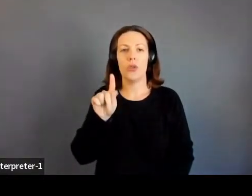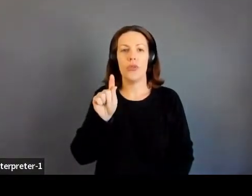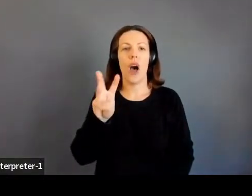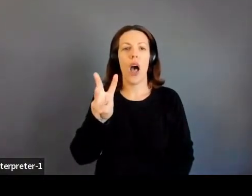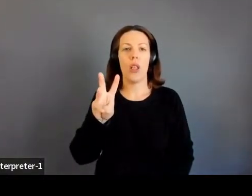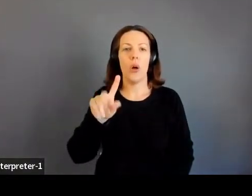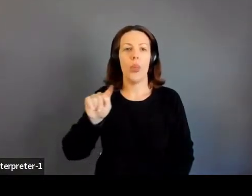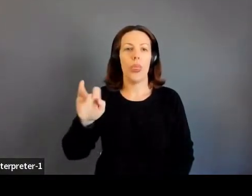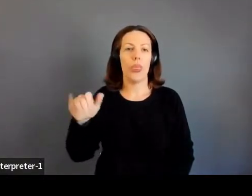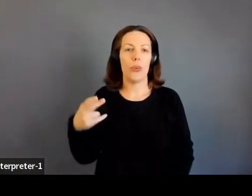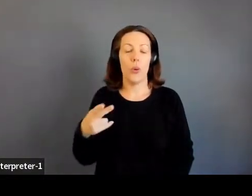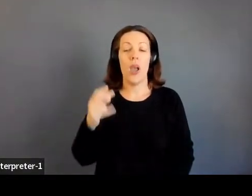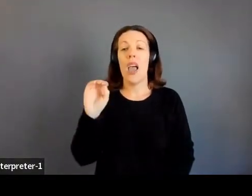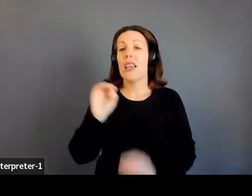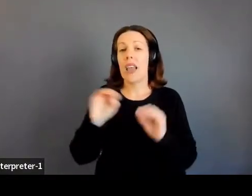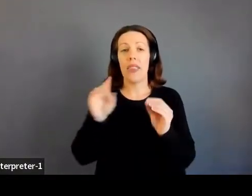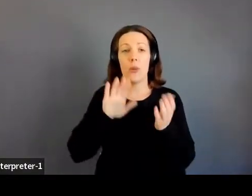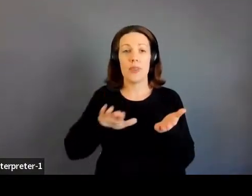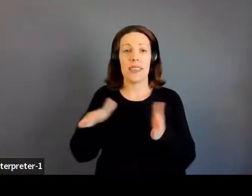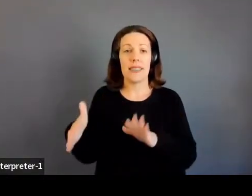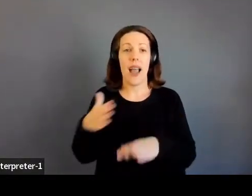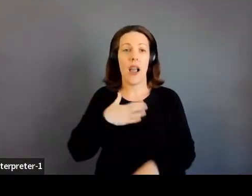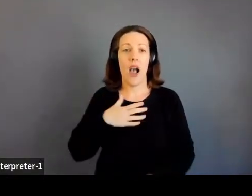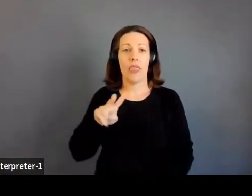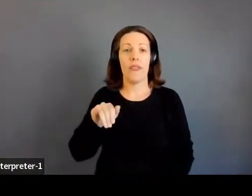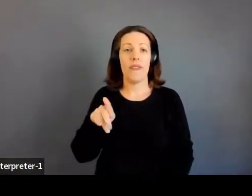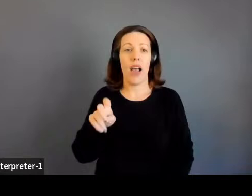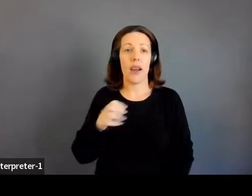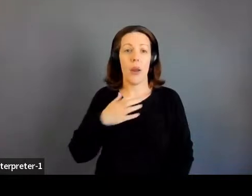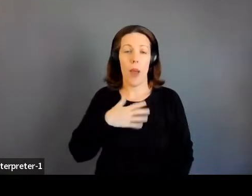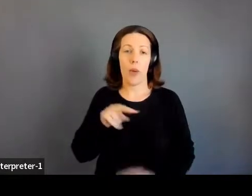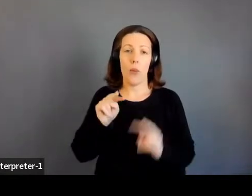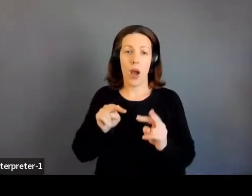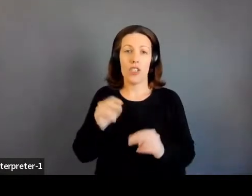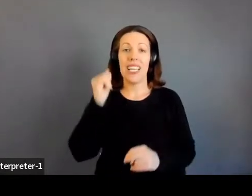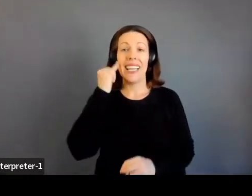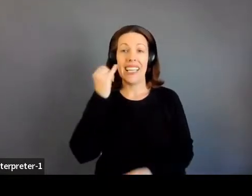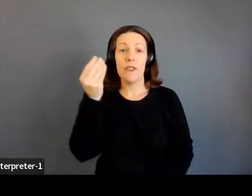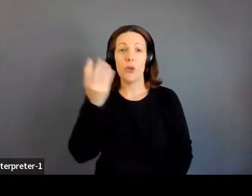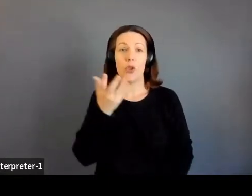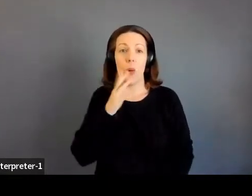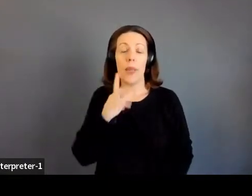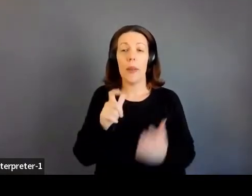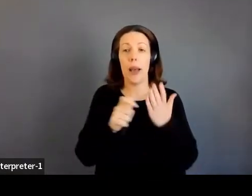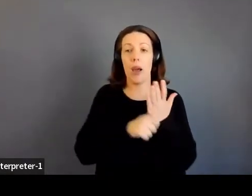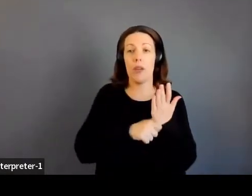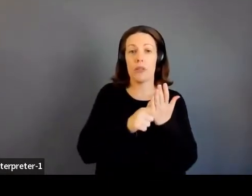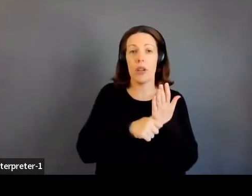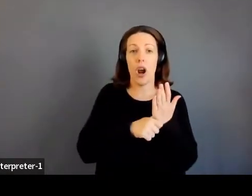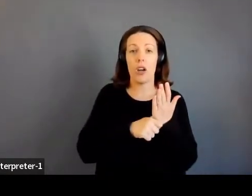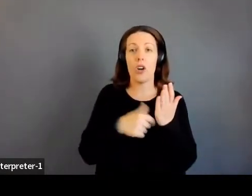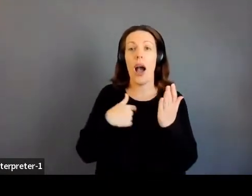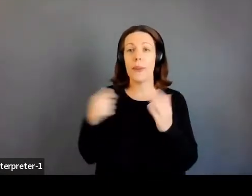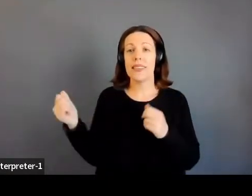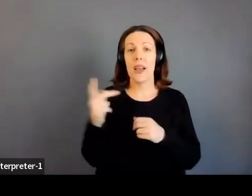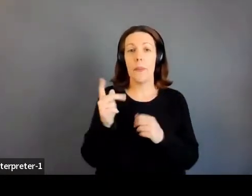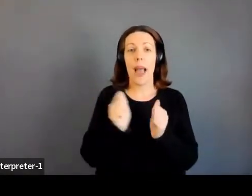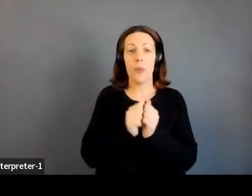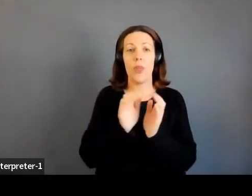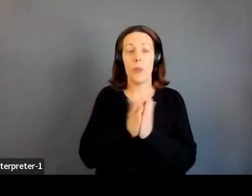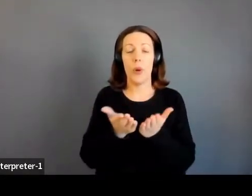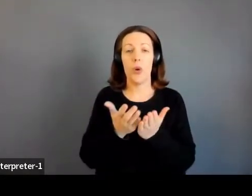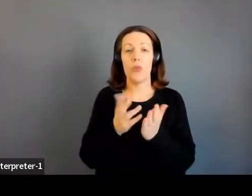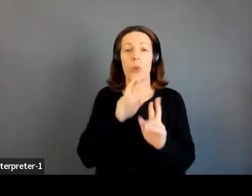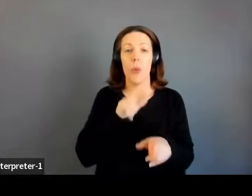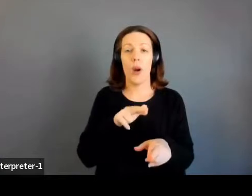on the vine on my watch. If you told me offhand about an article you read that was interesting, I was going to come back to you with a book report. And I was going to say, I also read these